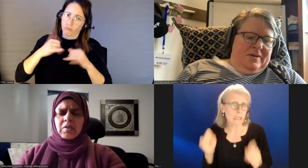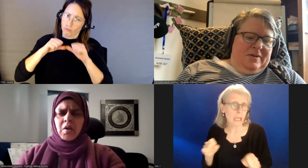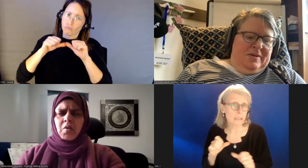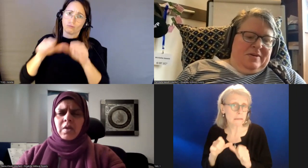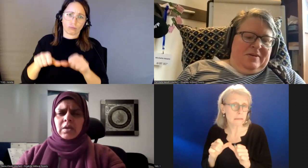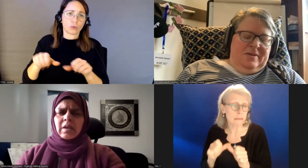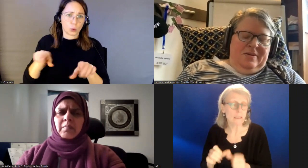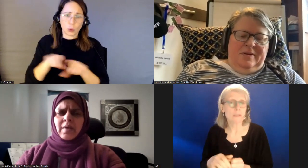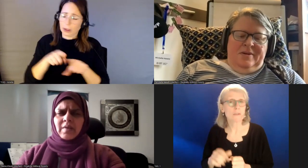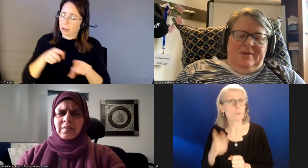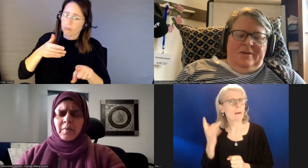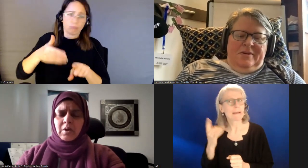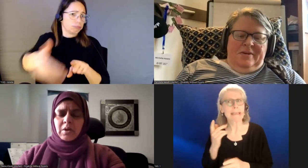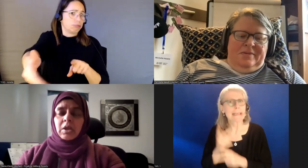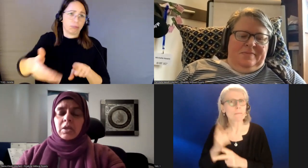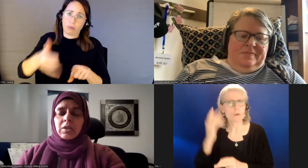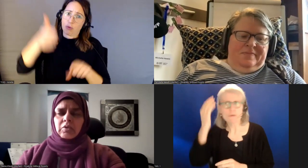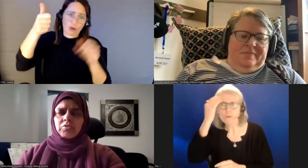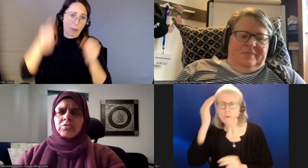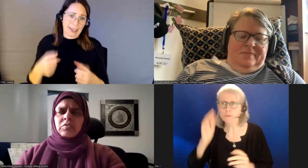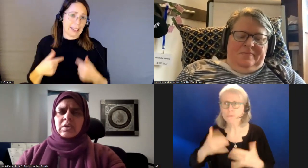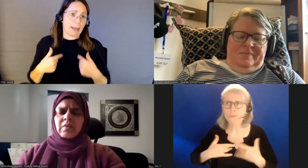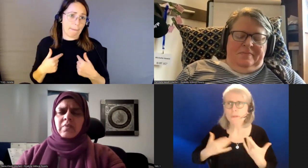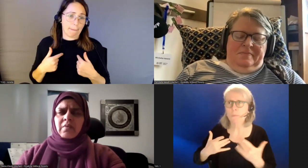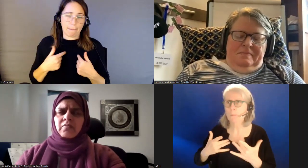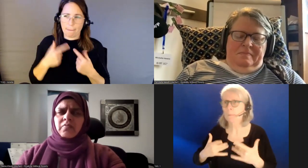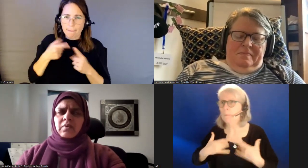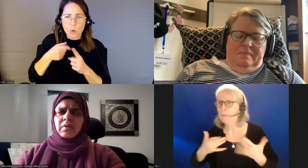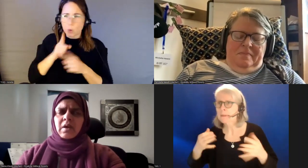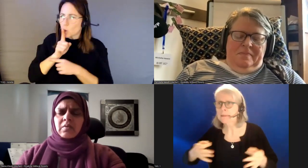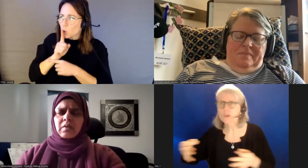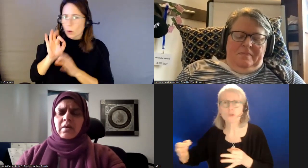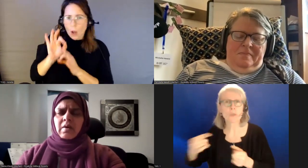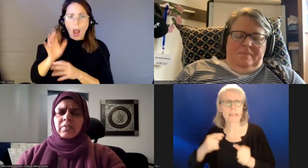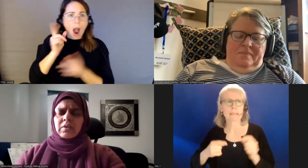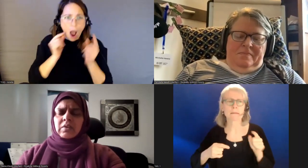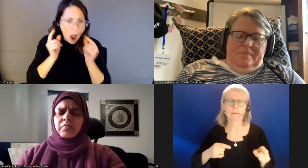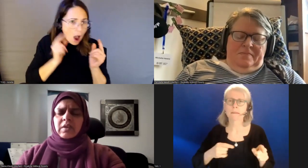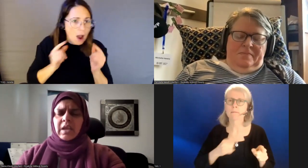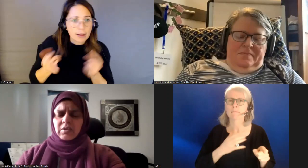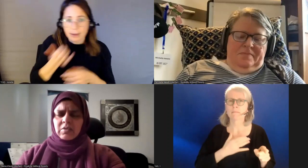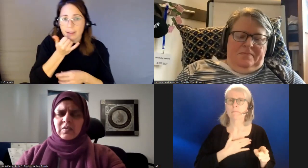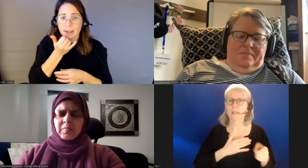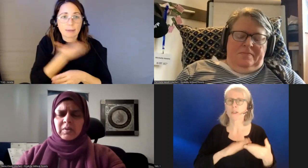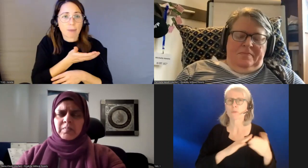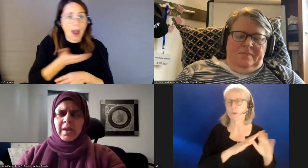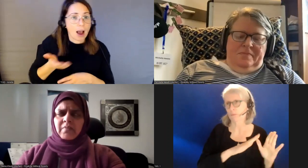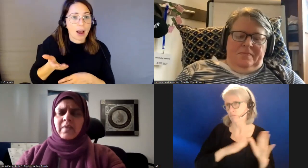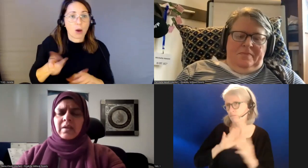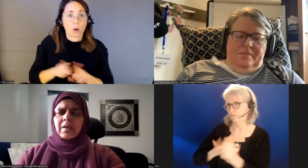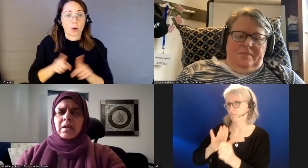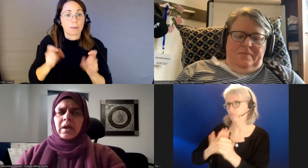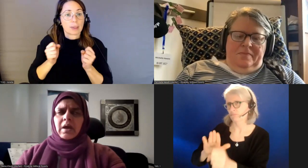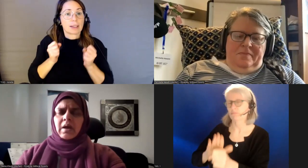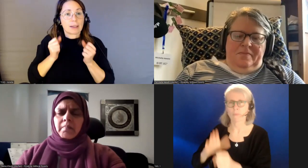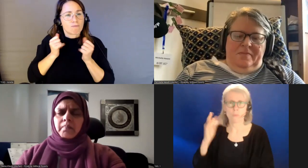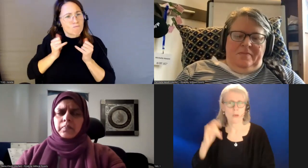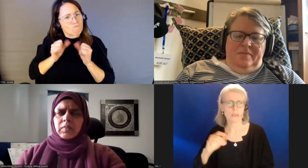in the know and can impress upon the urgency of the need for the Canada Disability Benefit.